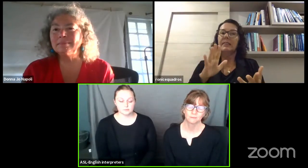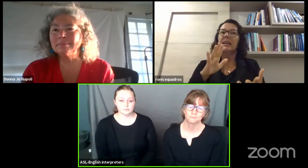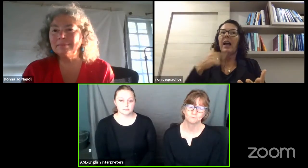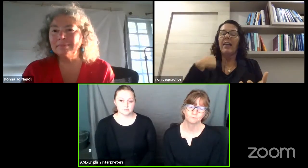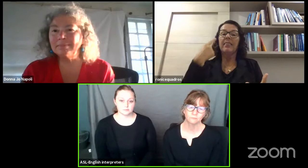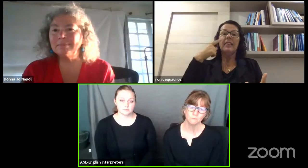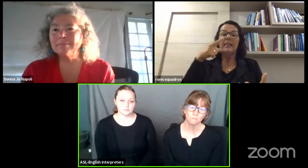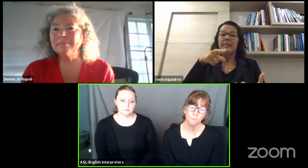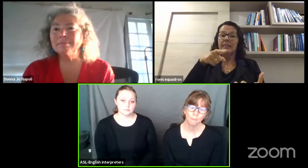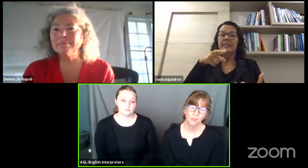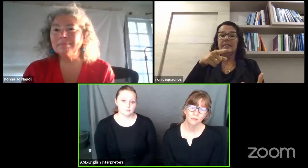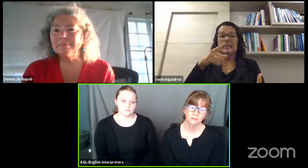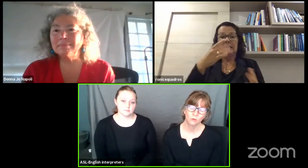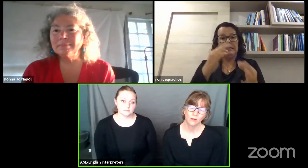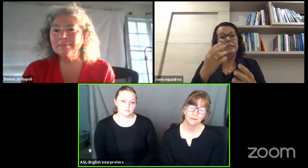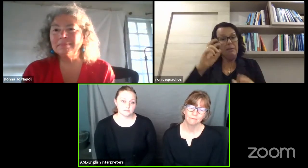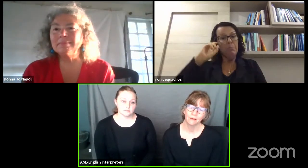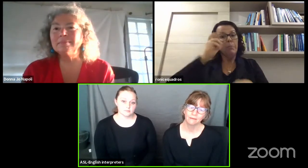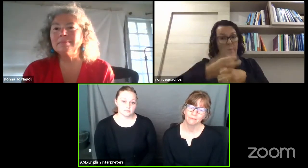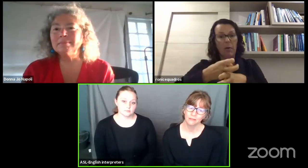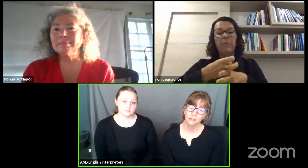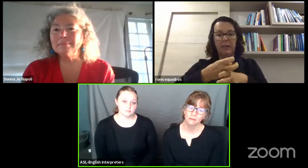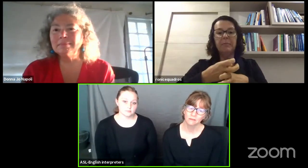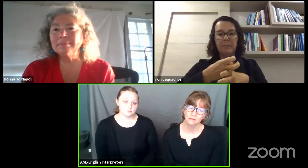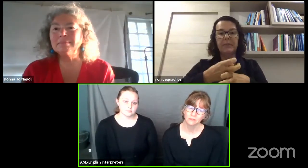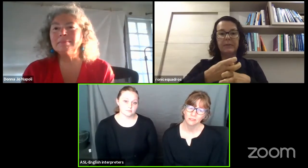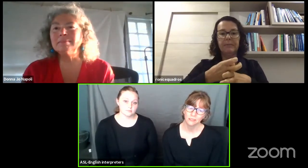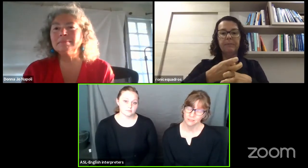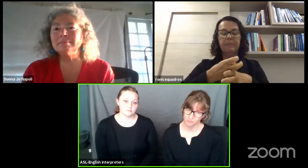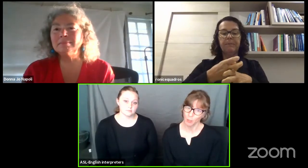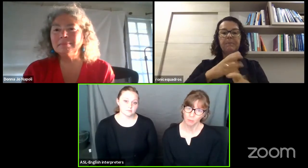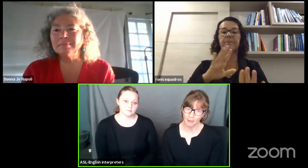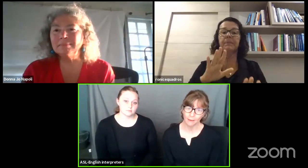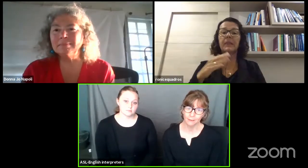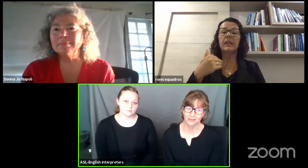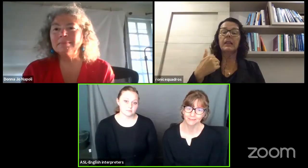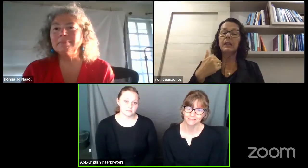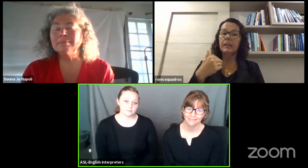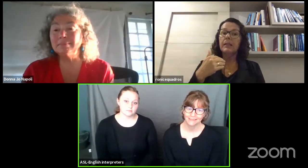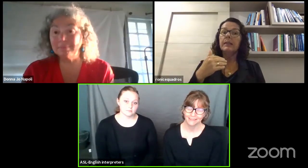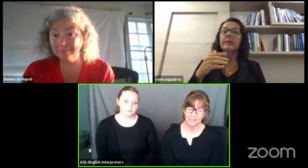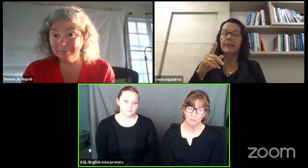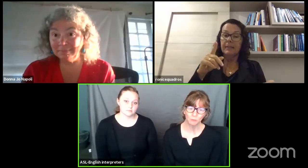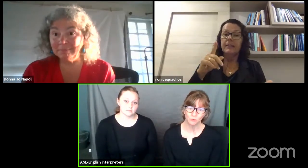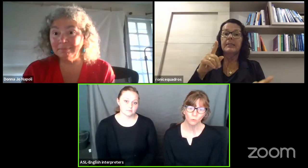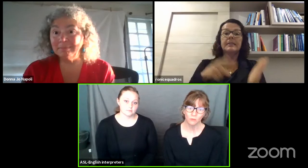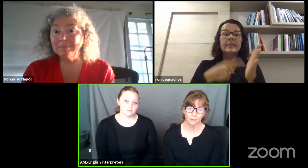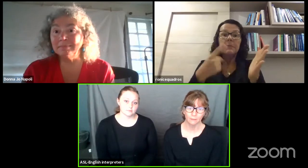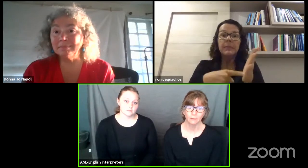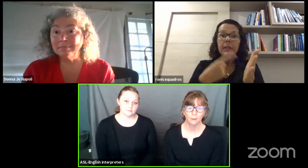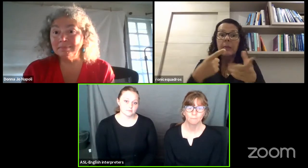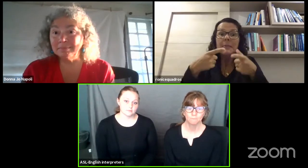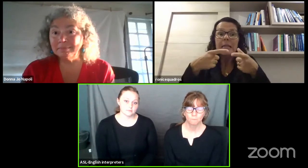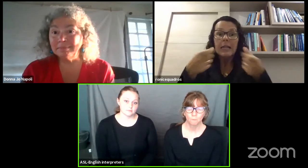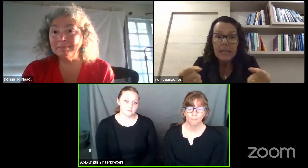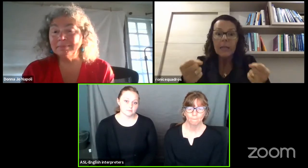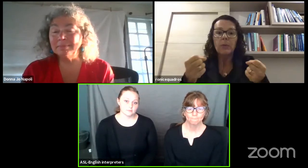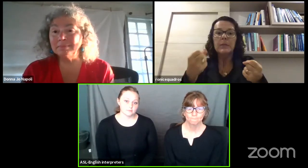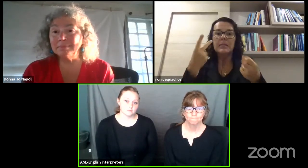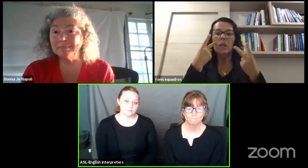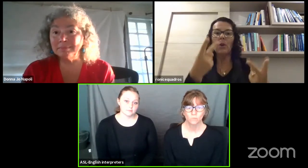differences. So I think it's problematic that people do that.